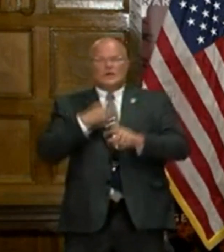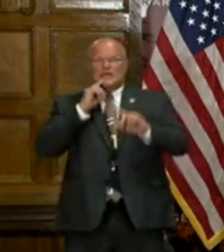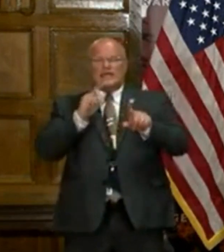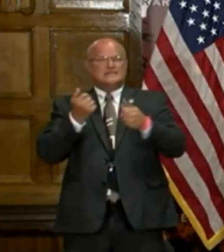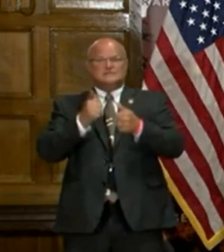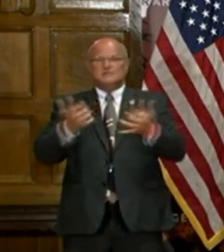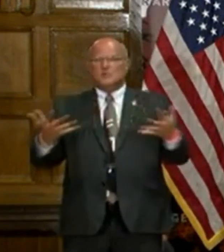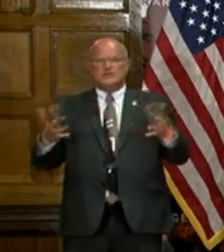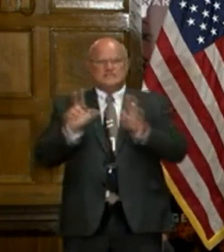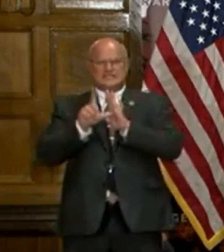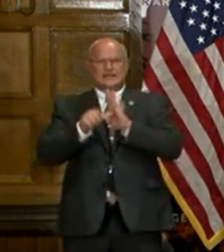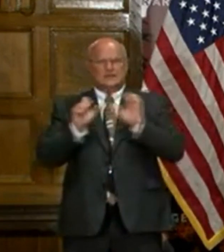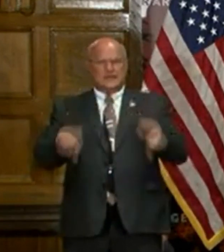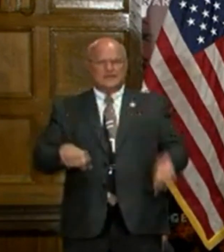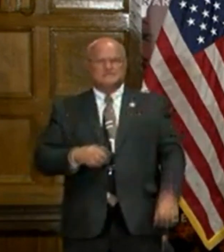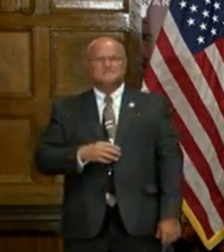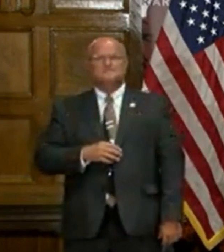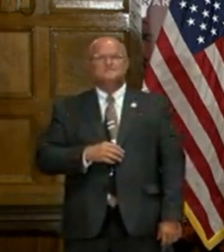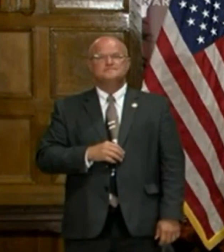any questions afterwards.